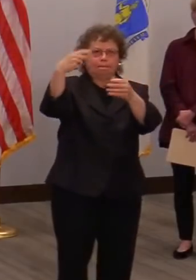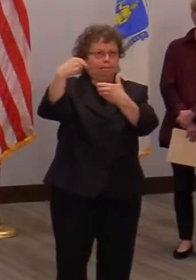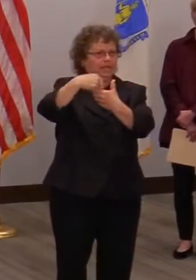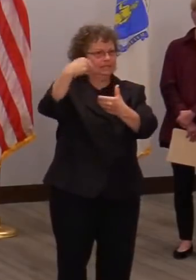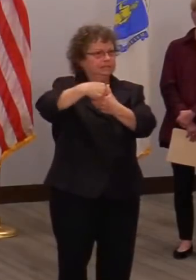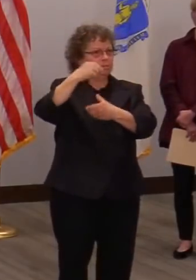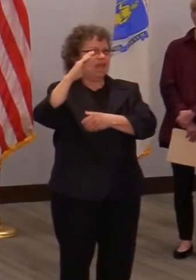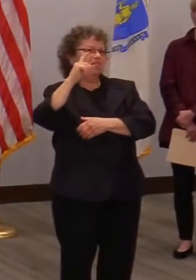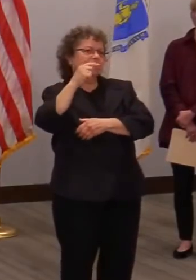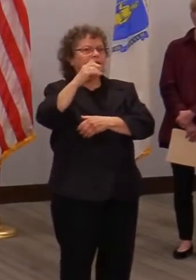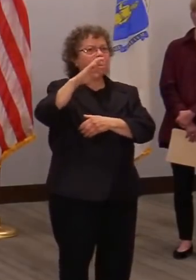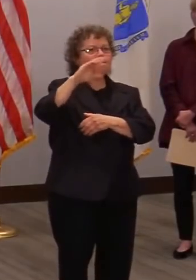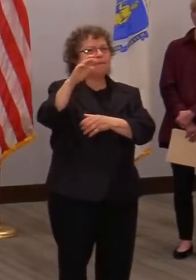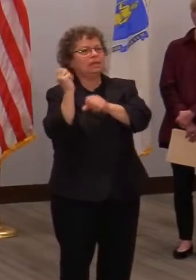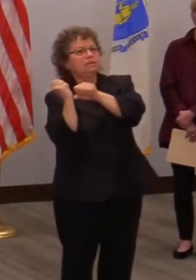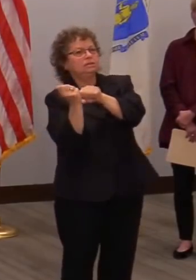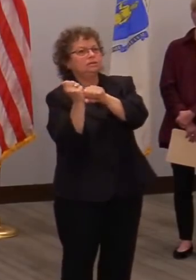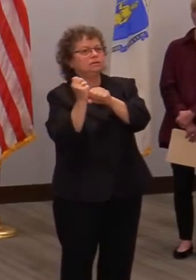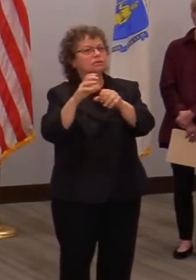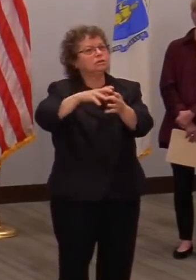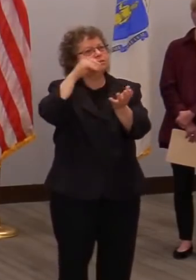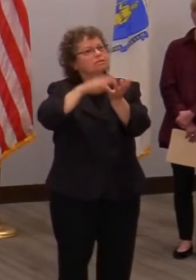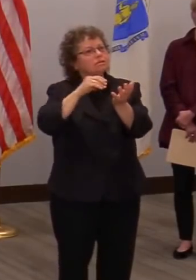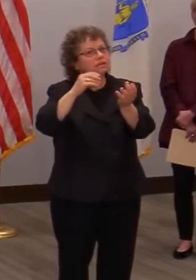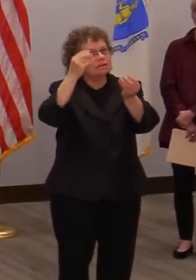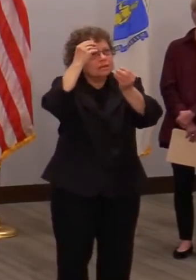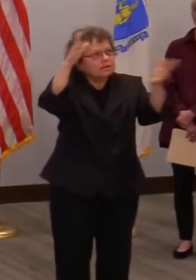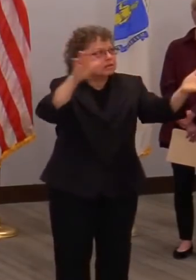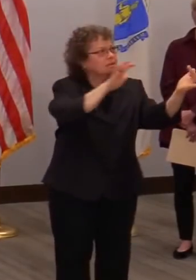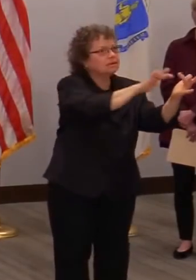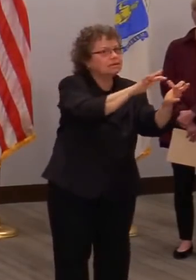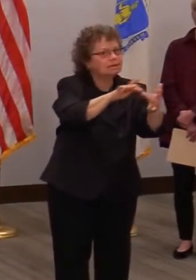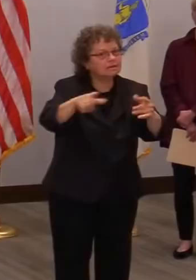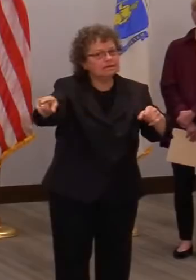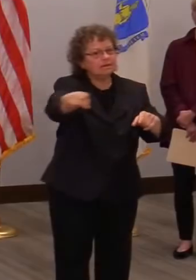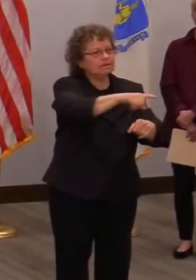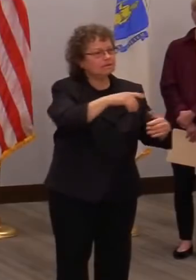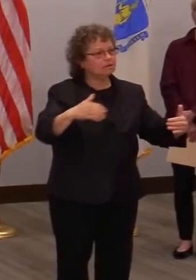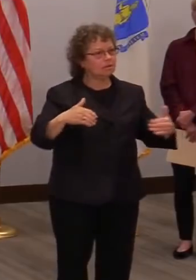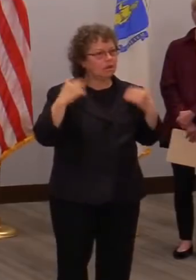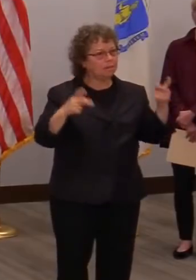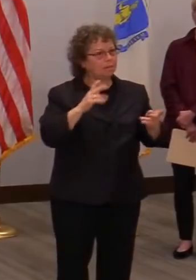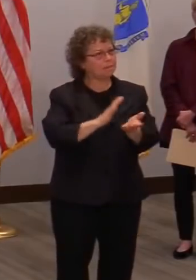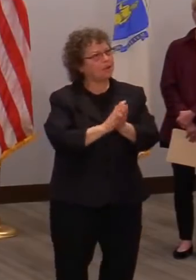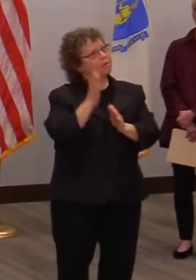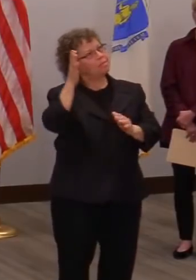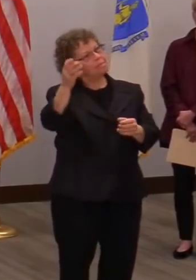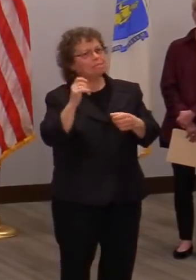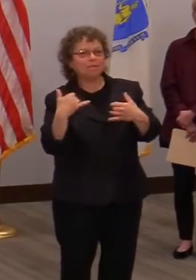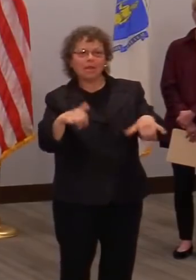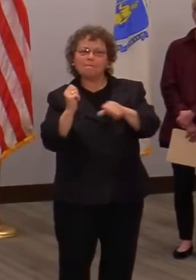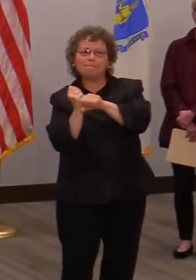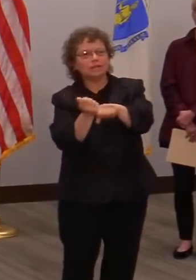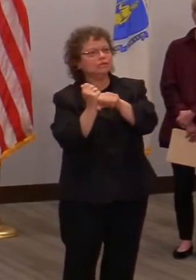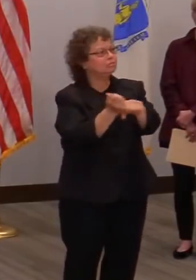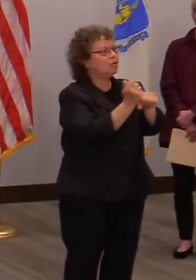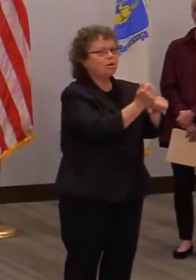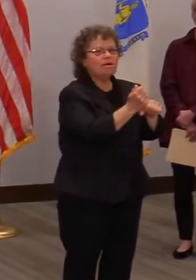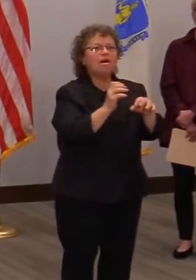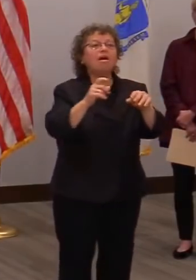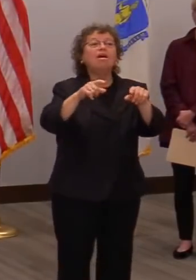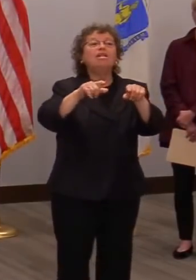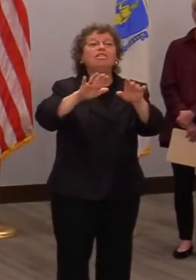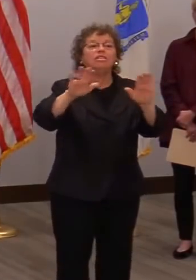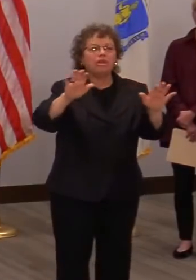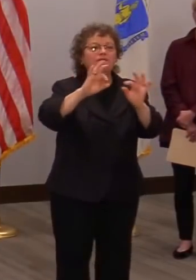them know that not only these young folks who are ball players, but their families and their colleagues could be